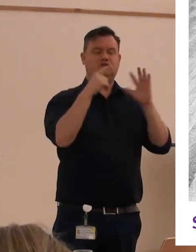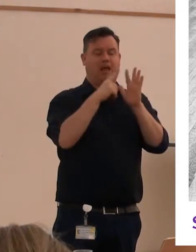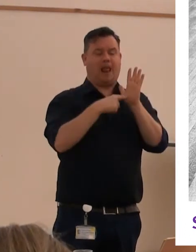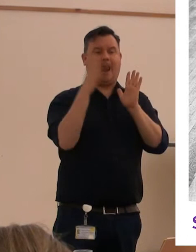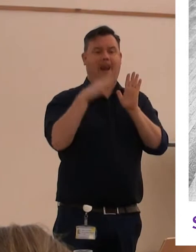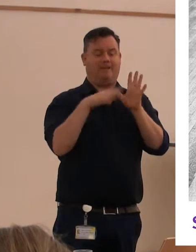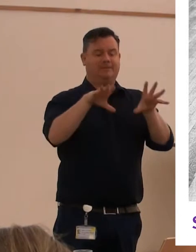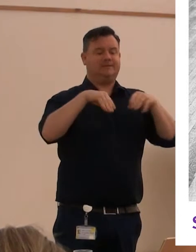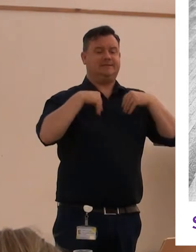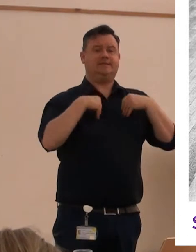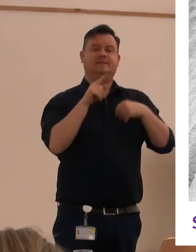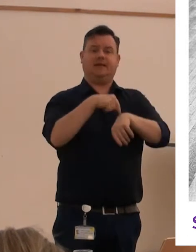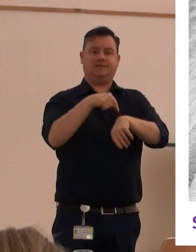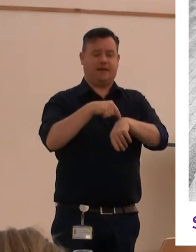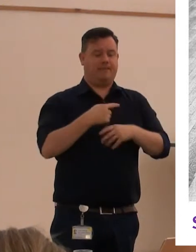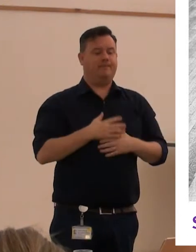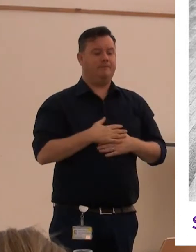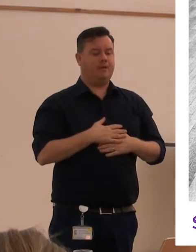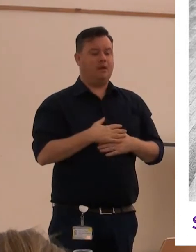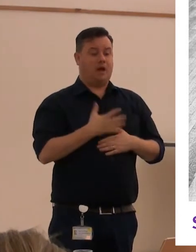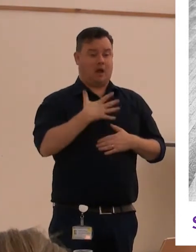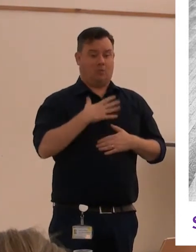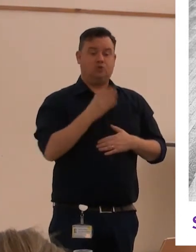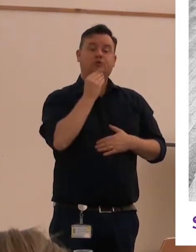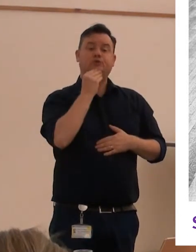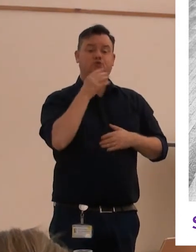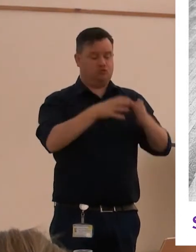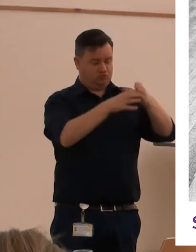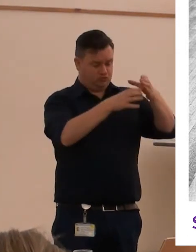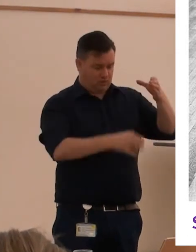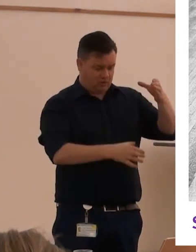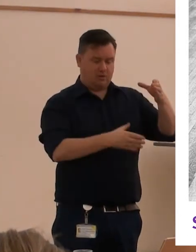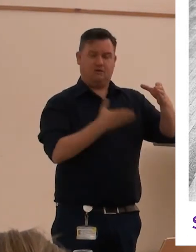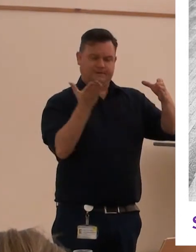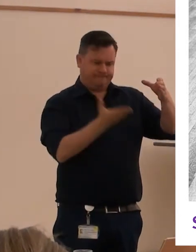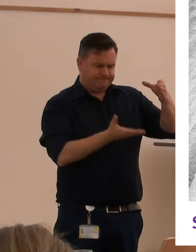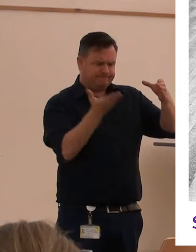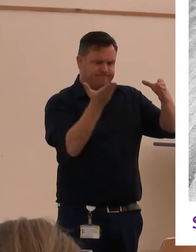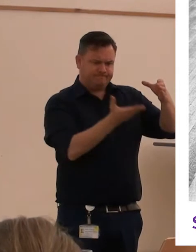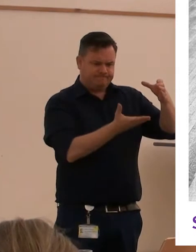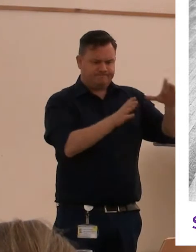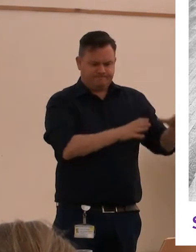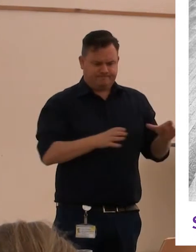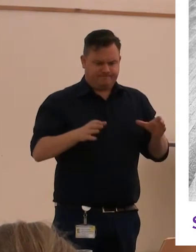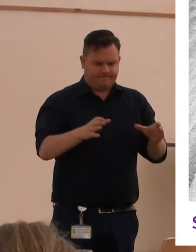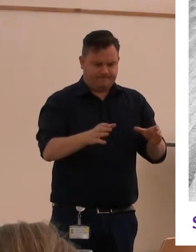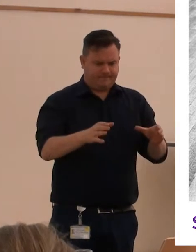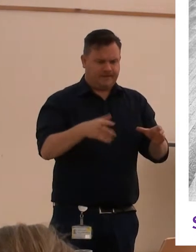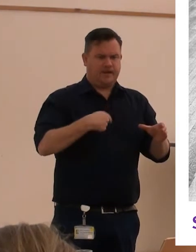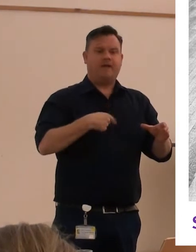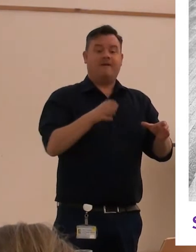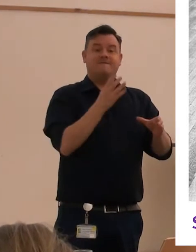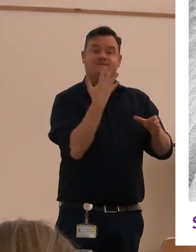time. And I wanted to reintegrate the tree trunk, and the way I chose to do that was to cut an arc into the